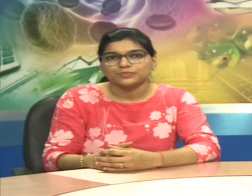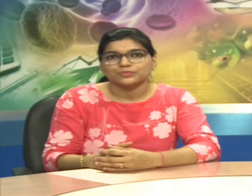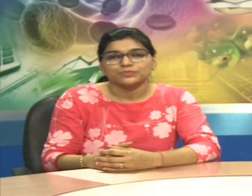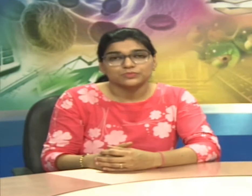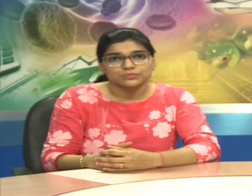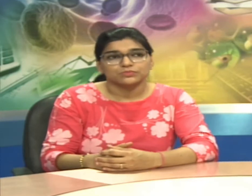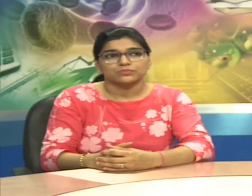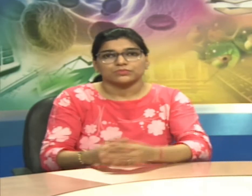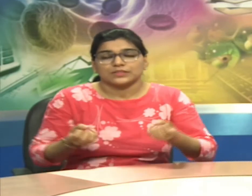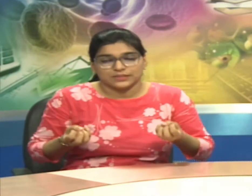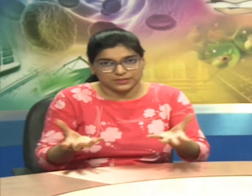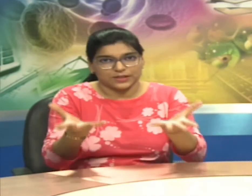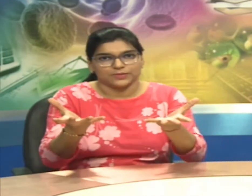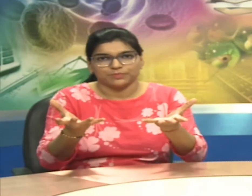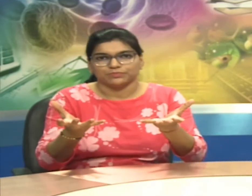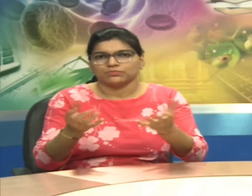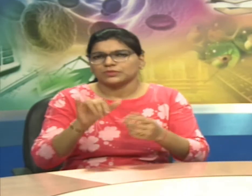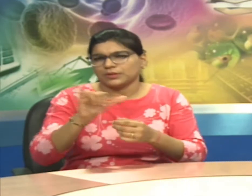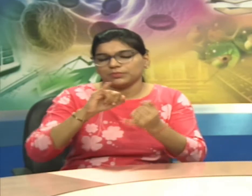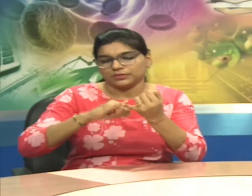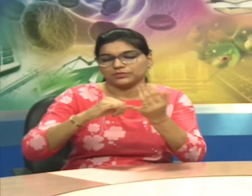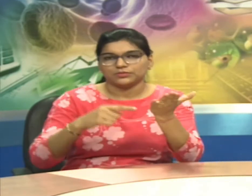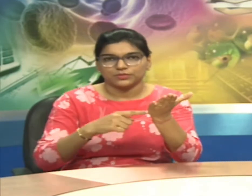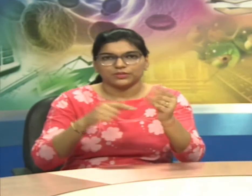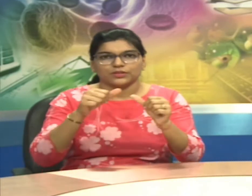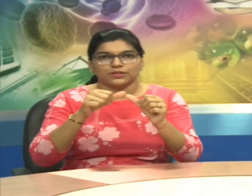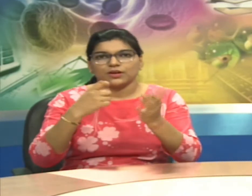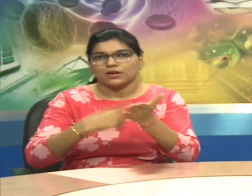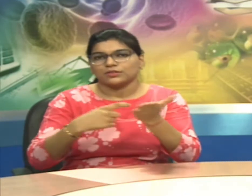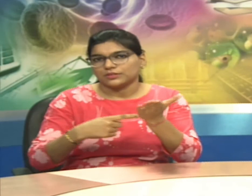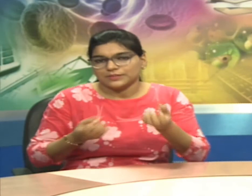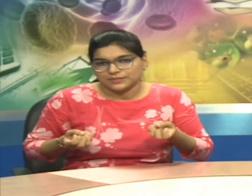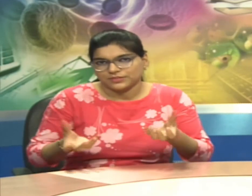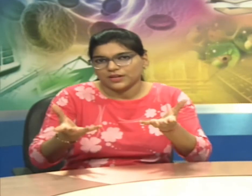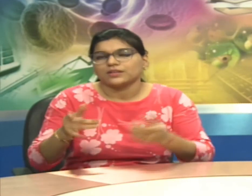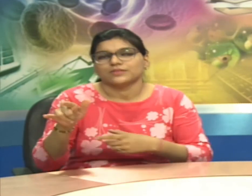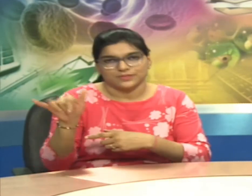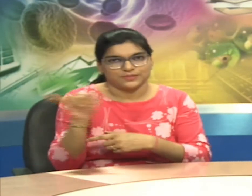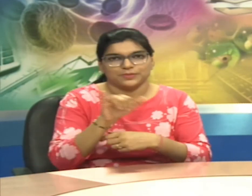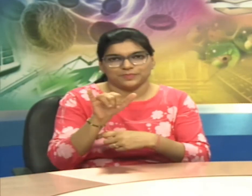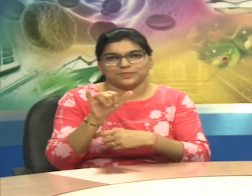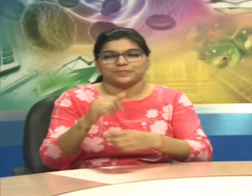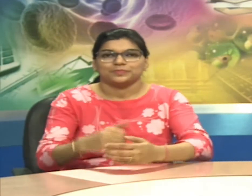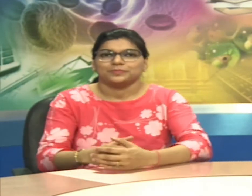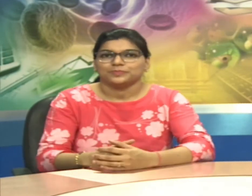Next word is initially, which means start. It is a synonym of start.